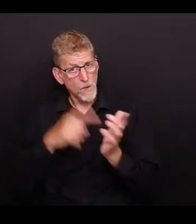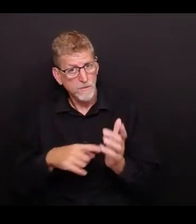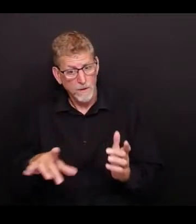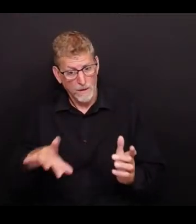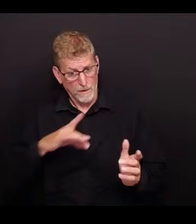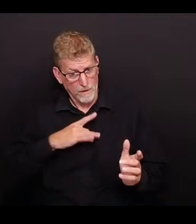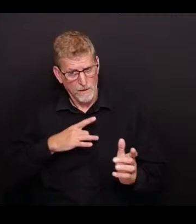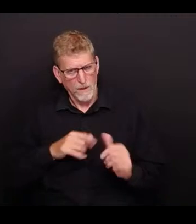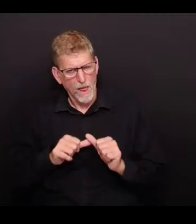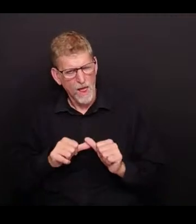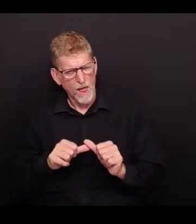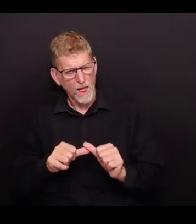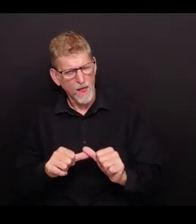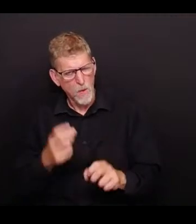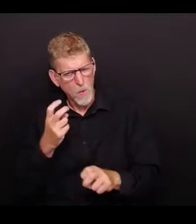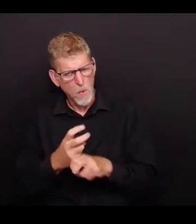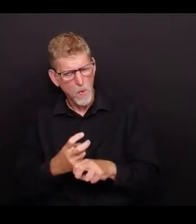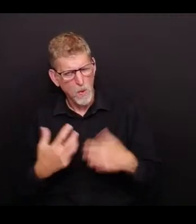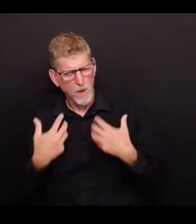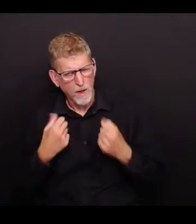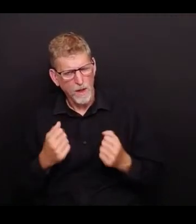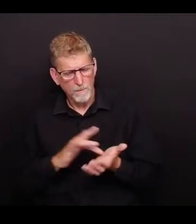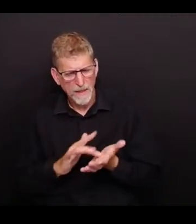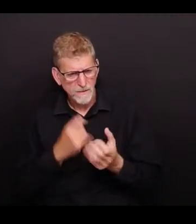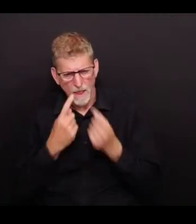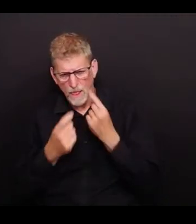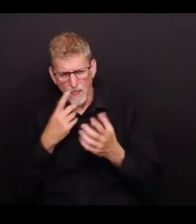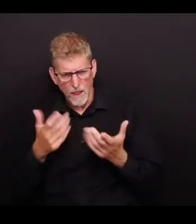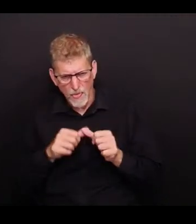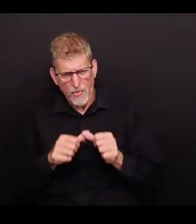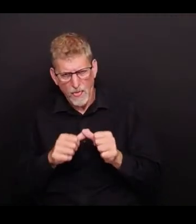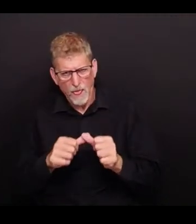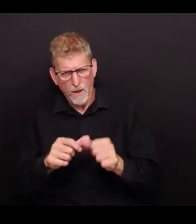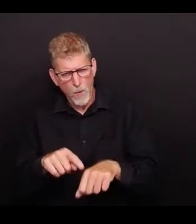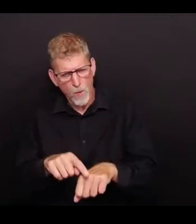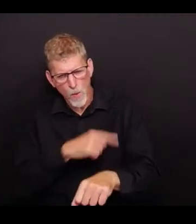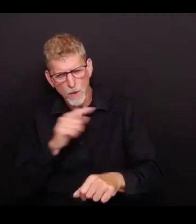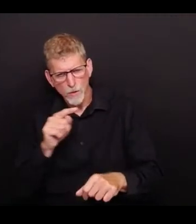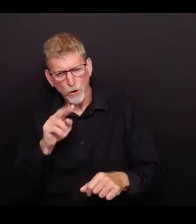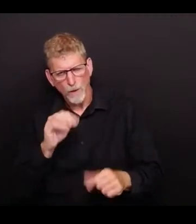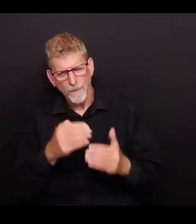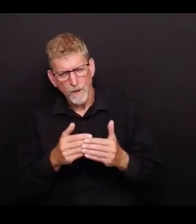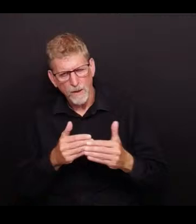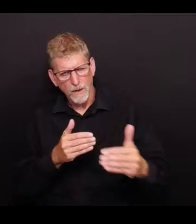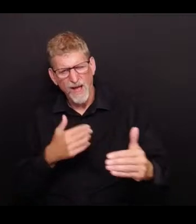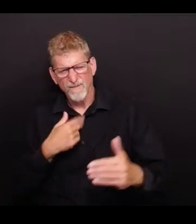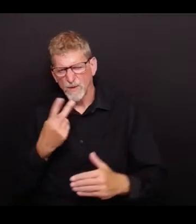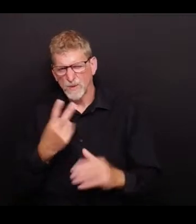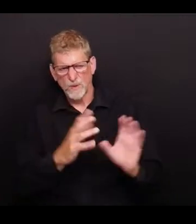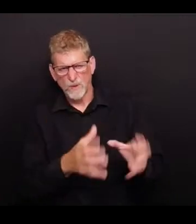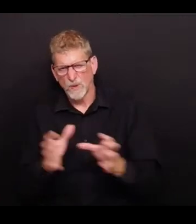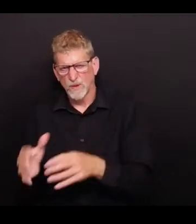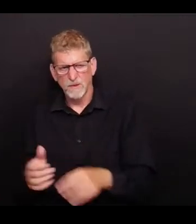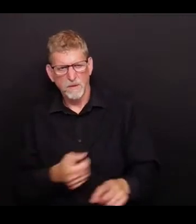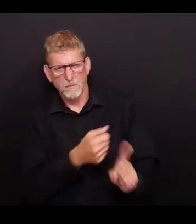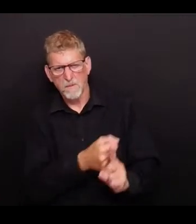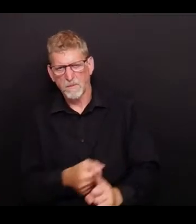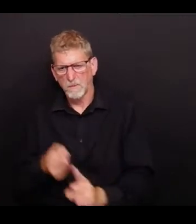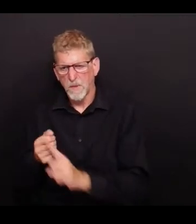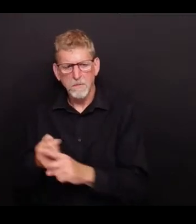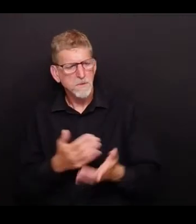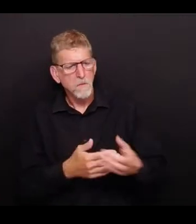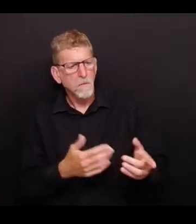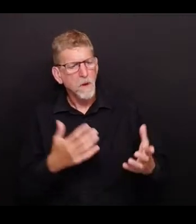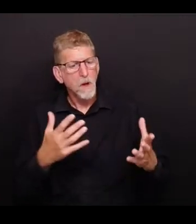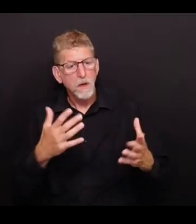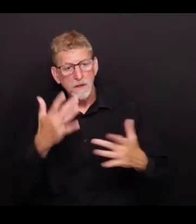And we are still learning about the virus itself and its impact on one's health short-term and long-term. And when we think